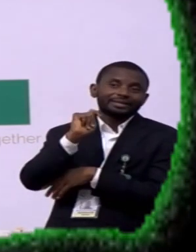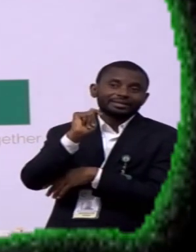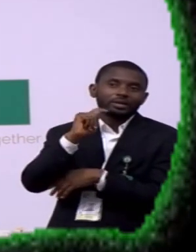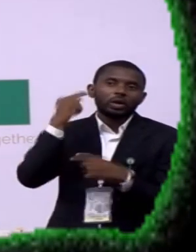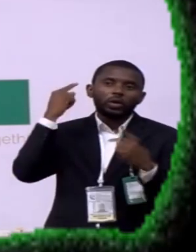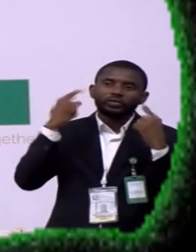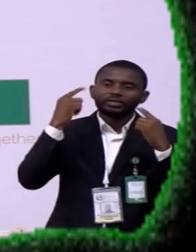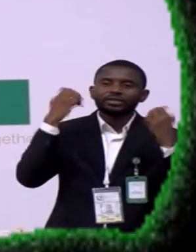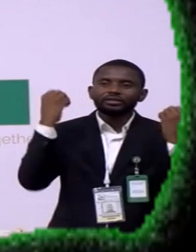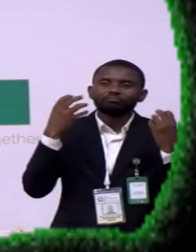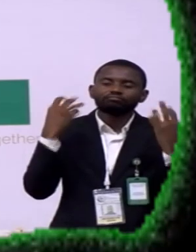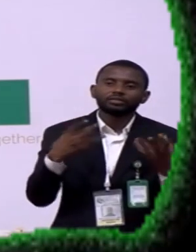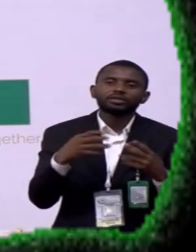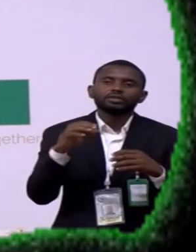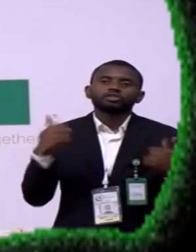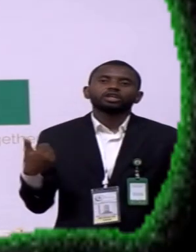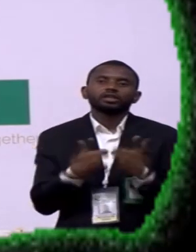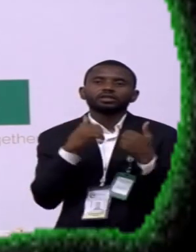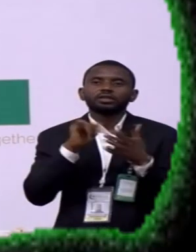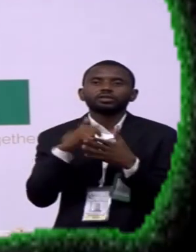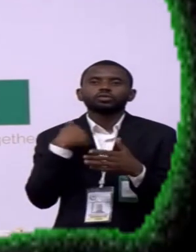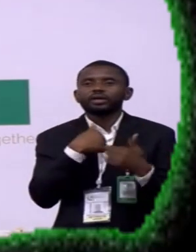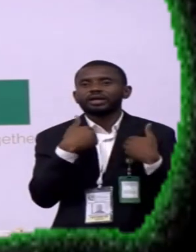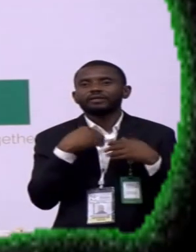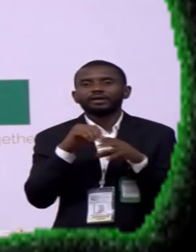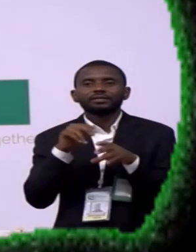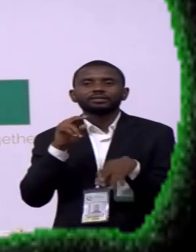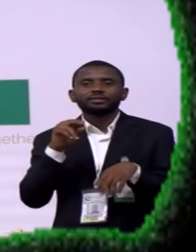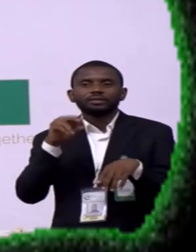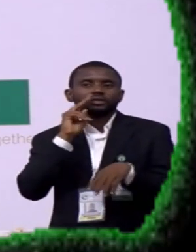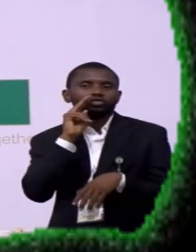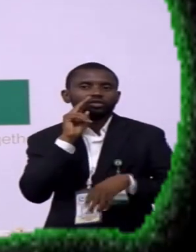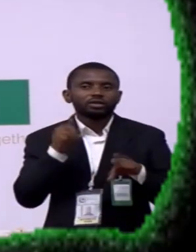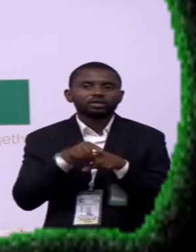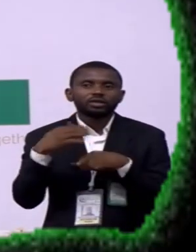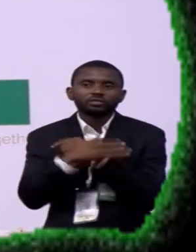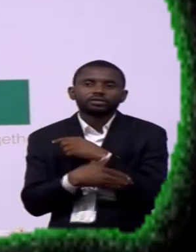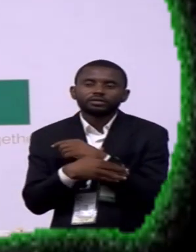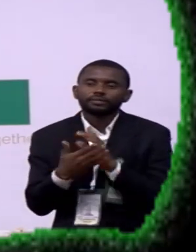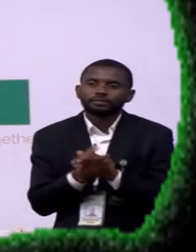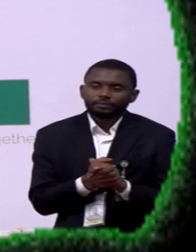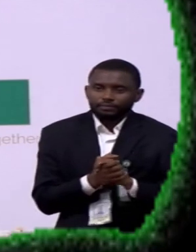numerous challenges we have encountered as a country in our journey to nationhood.